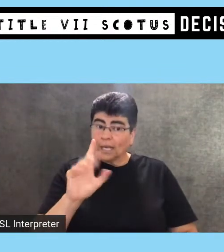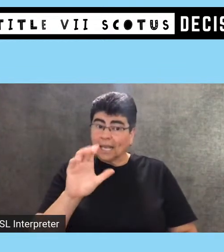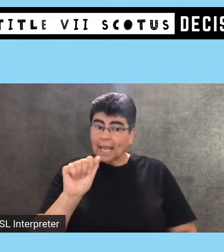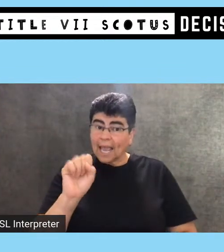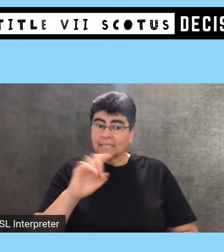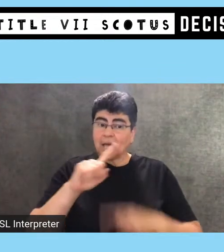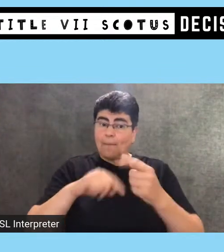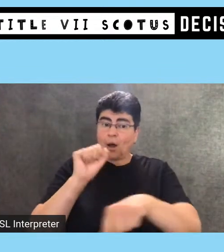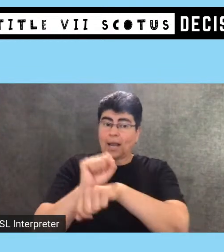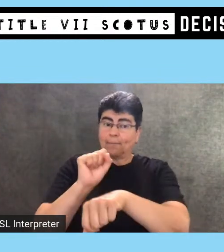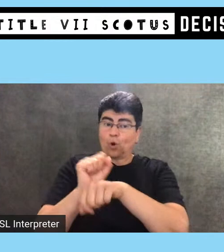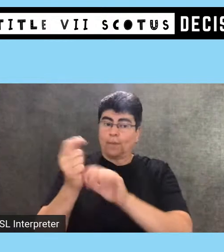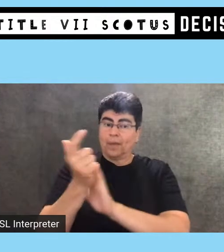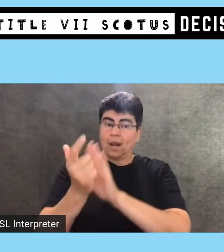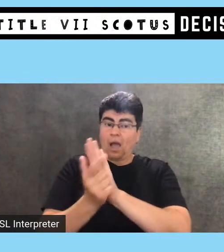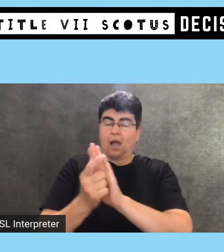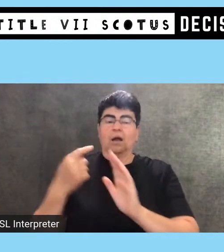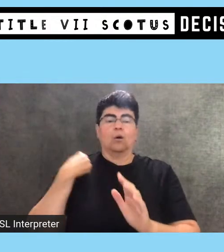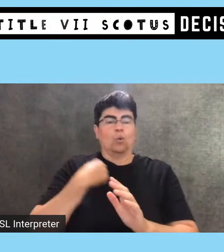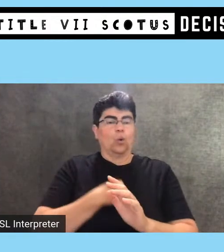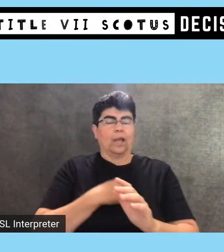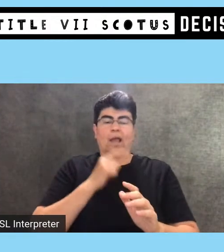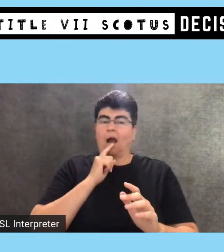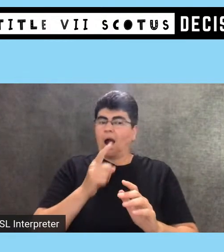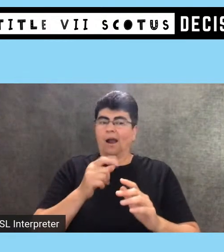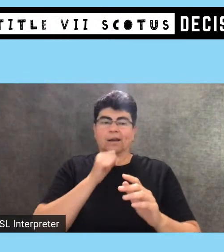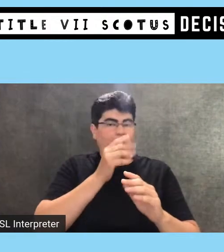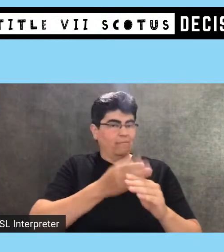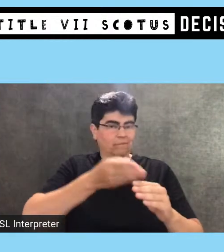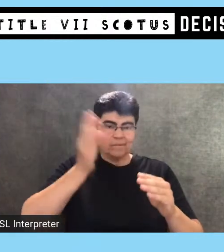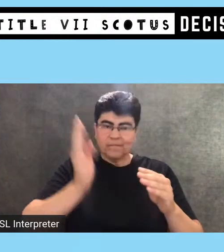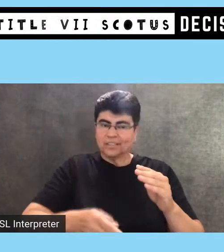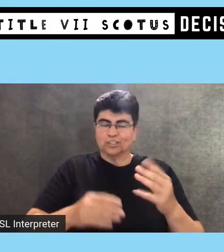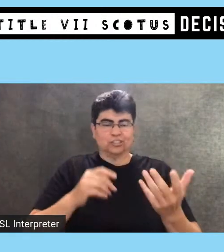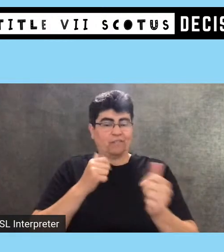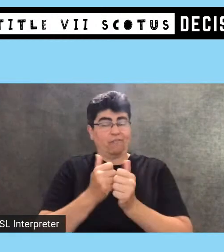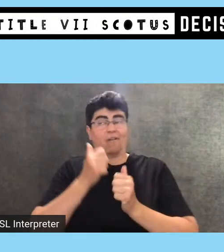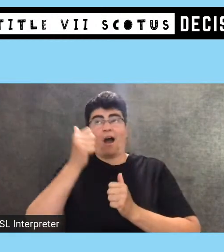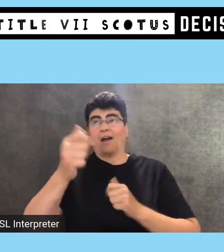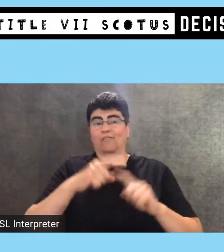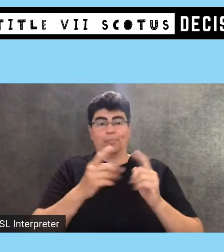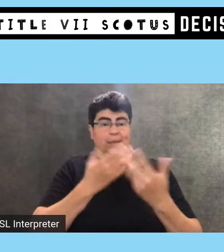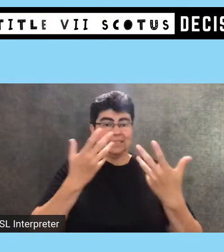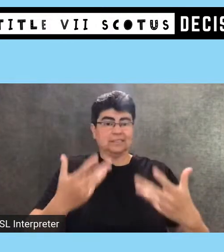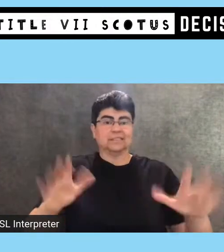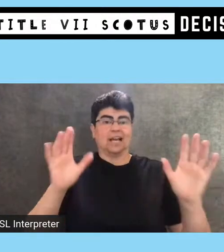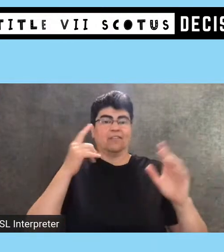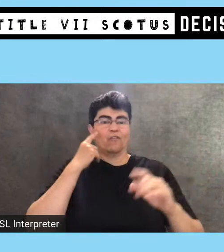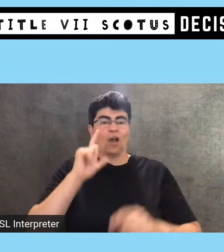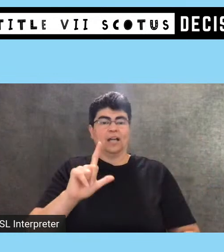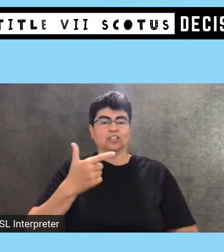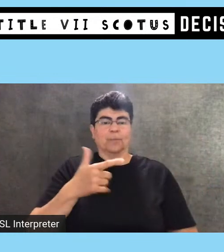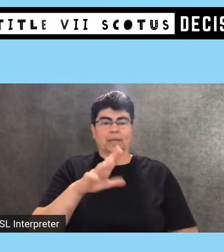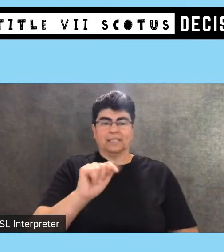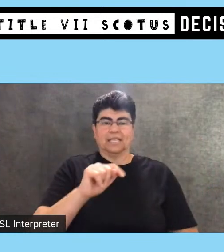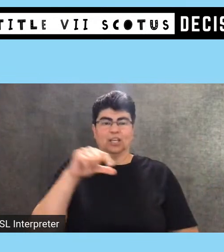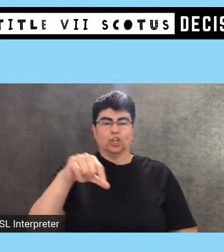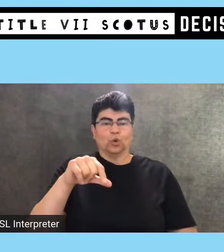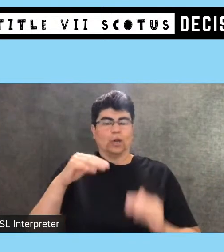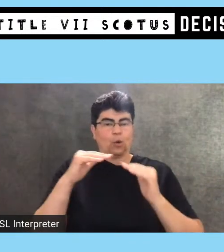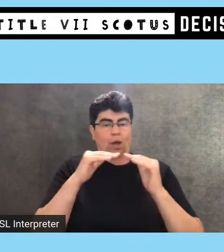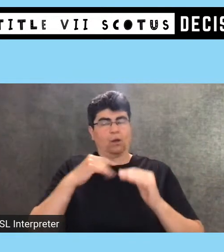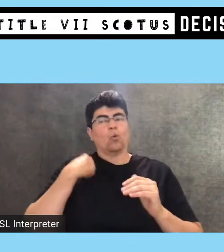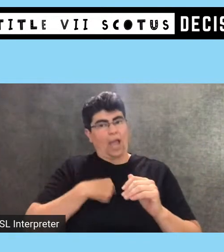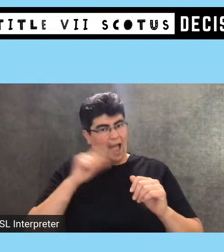law. We are far from being done in our fight for LGBTQ equality. We have to keep